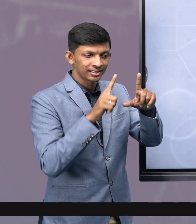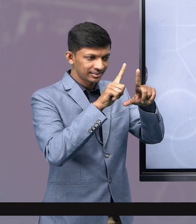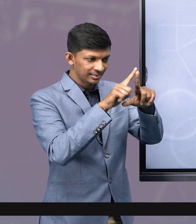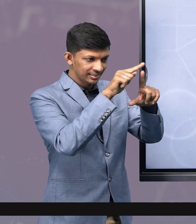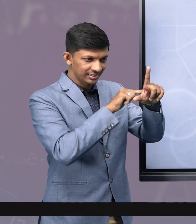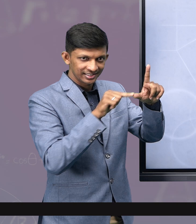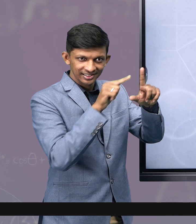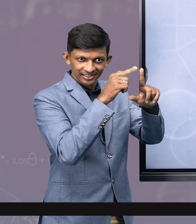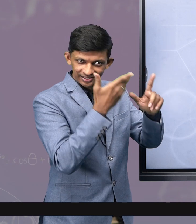triangle,